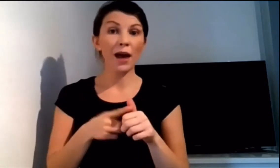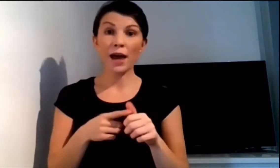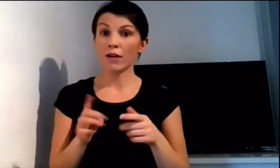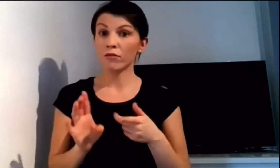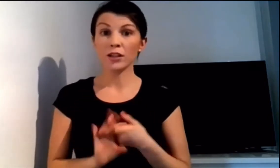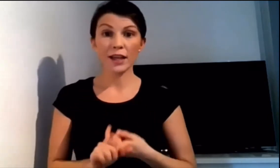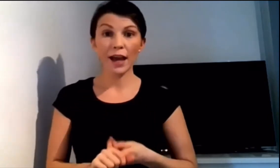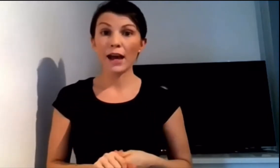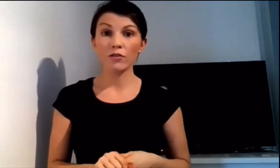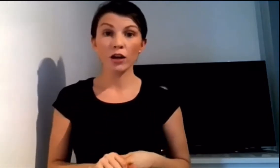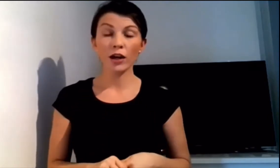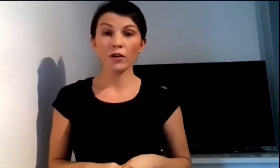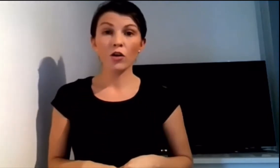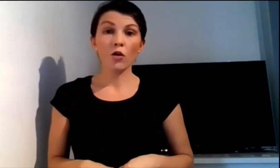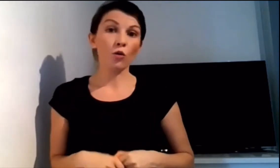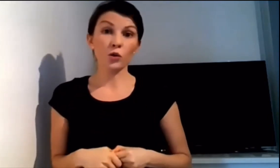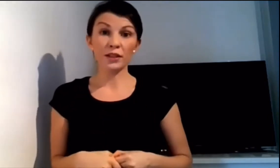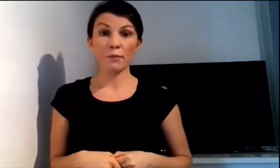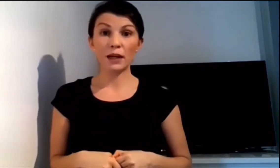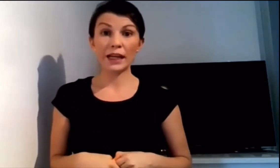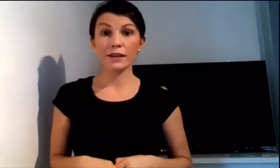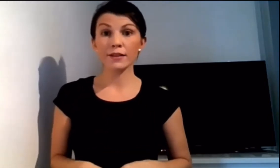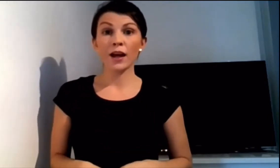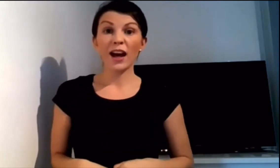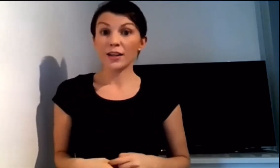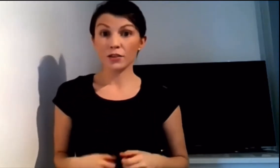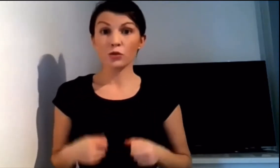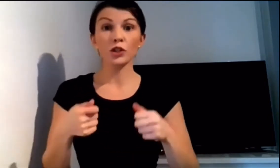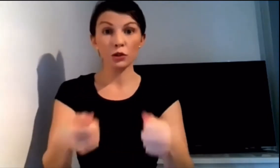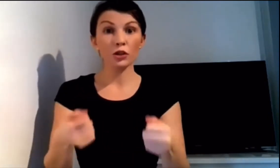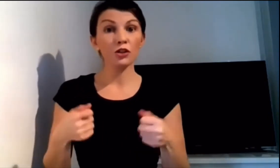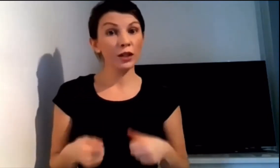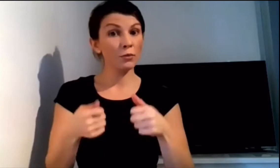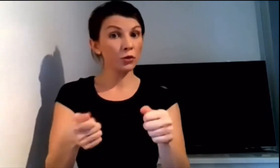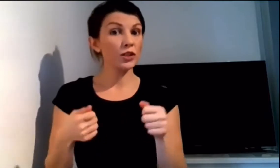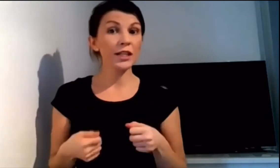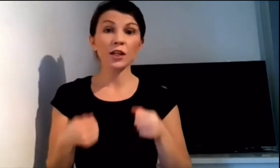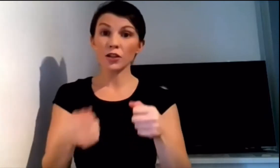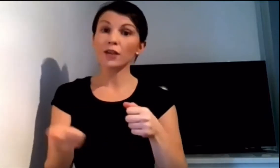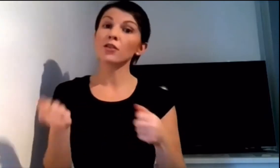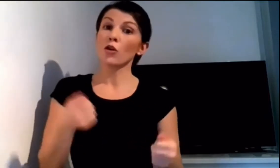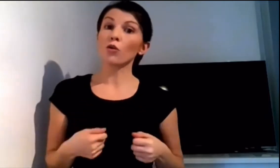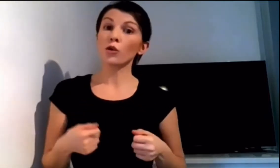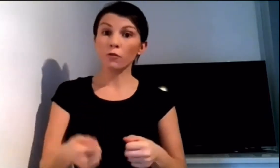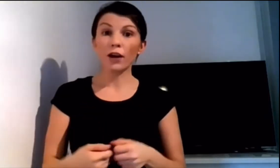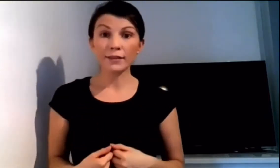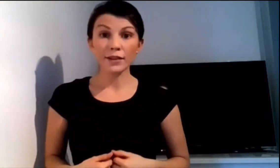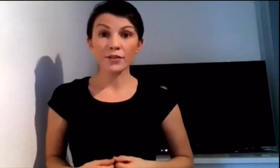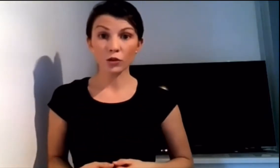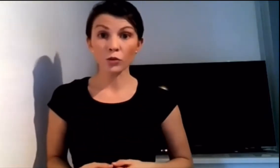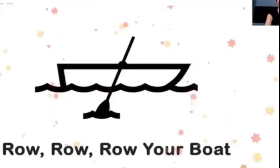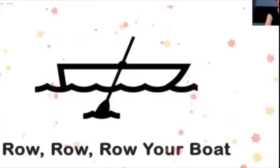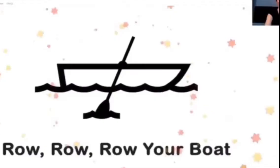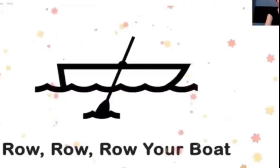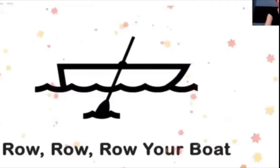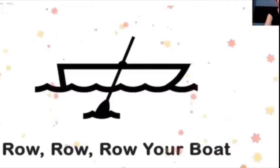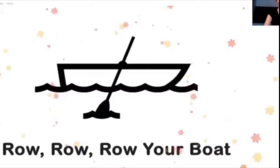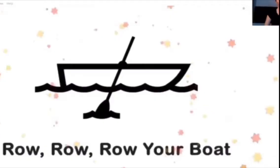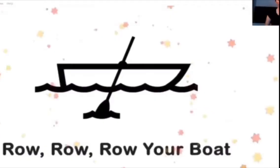parent, carer, or your siblings. And at school, you could join in with your teachers or your friends in school. Row, row, row